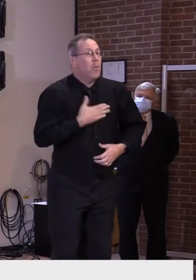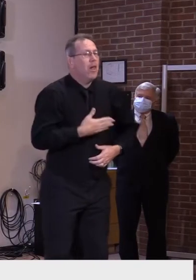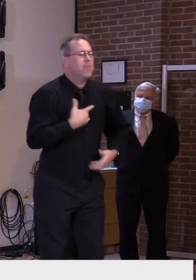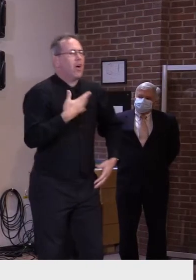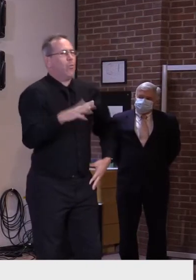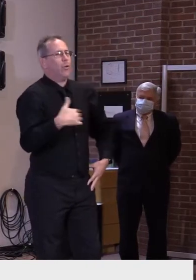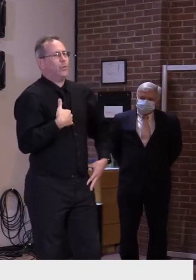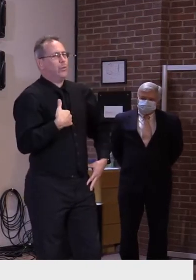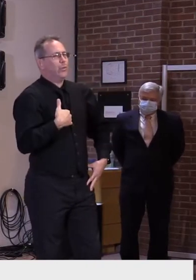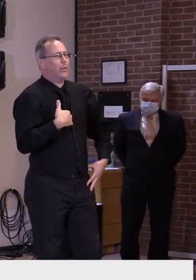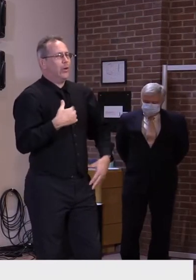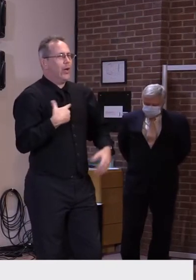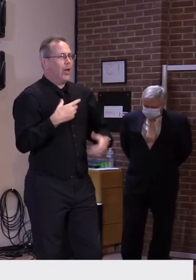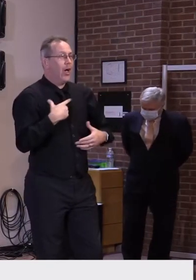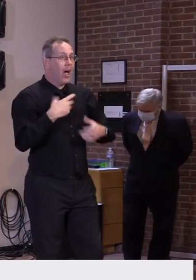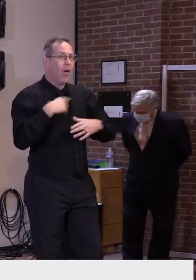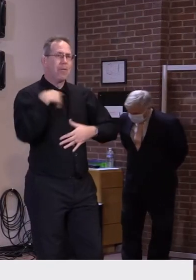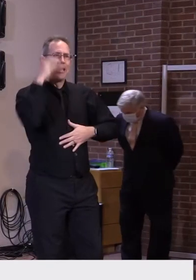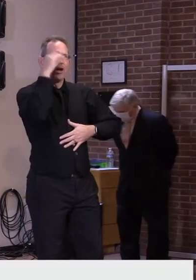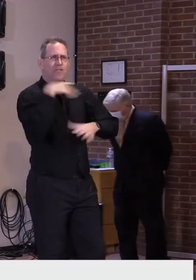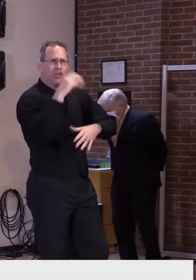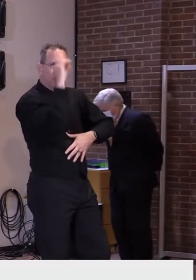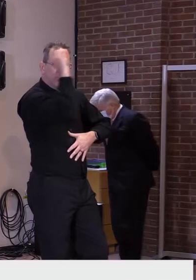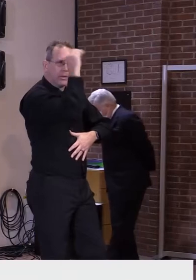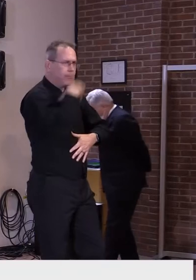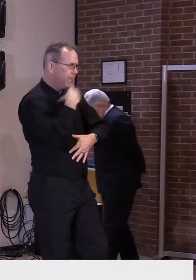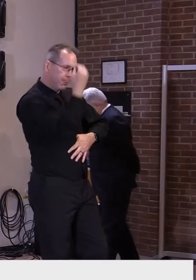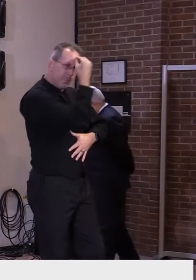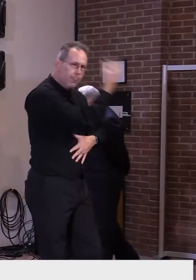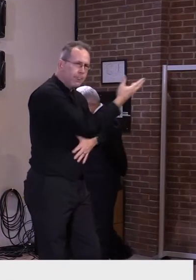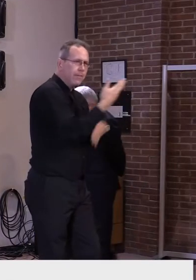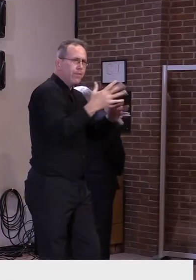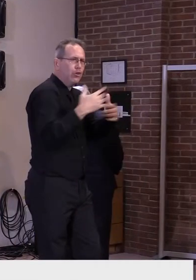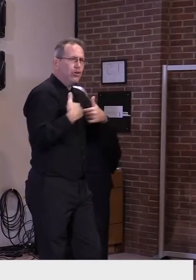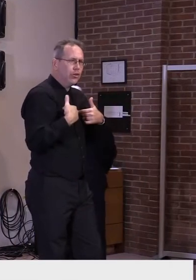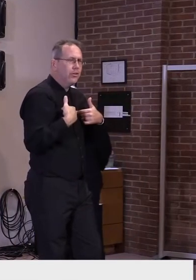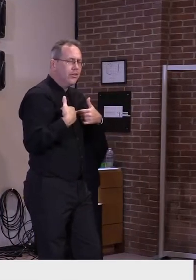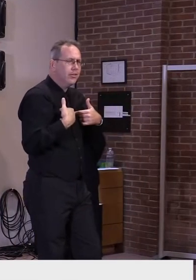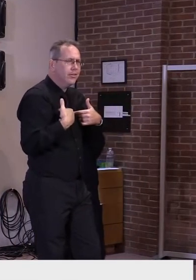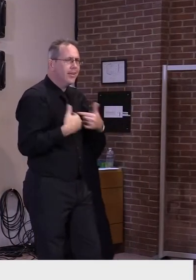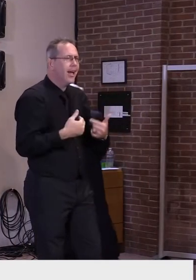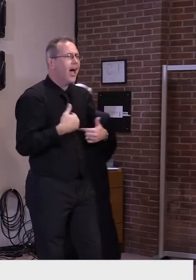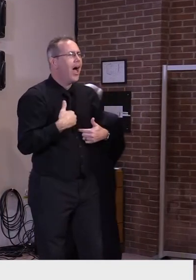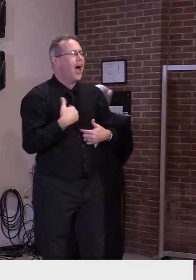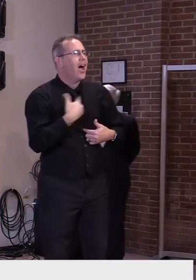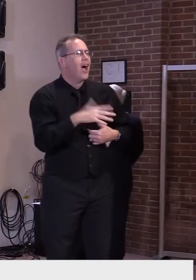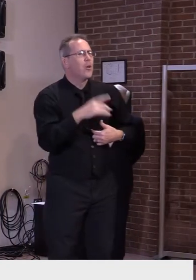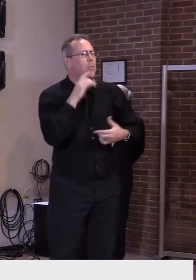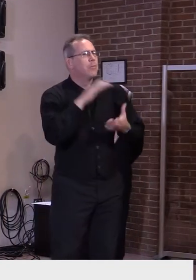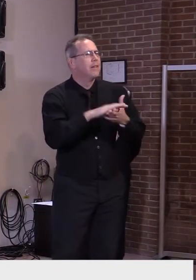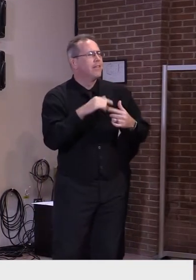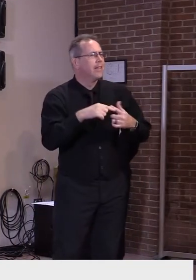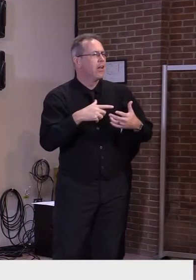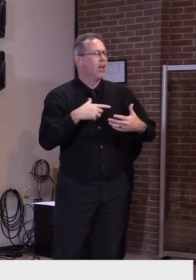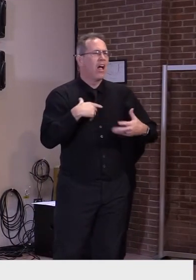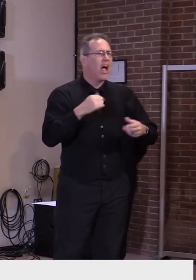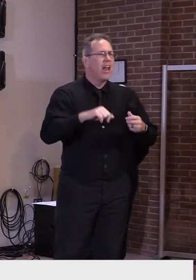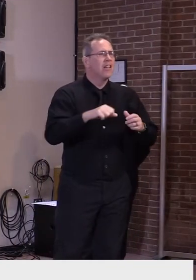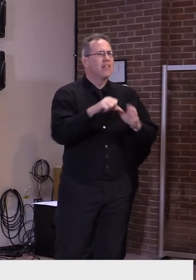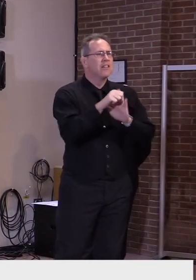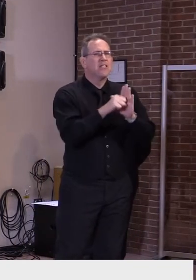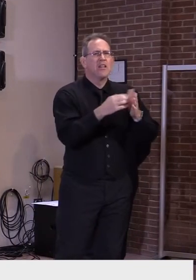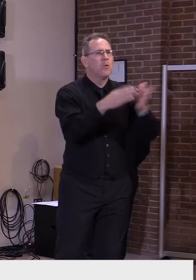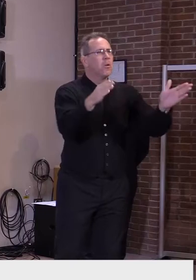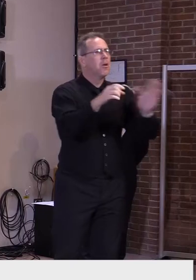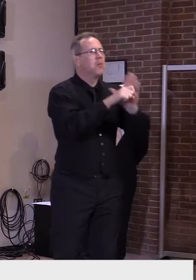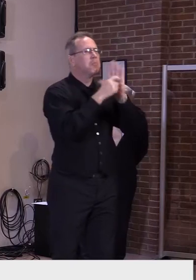my position very clear. I don't believe that we need to impose any mandates at this point in time. We don't have a state of emergency.